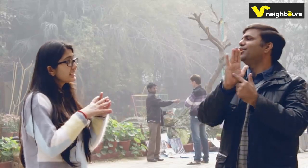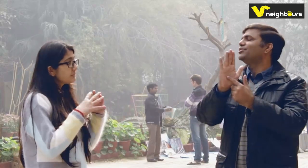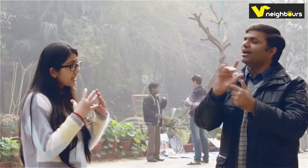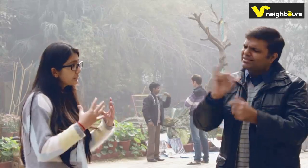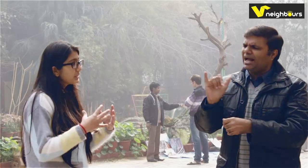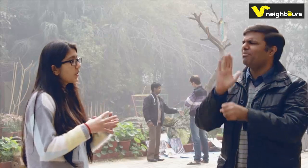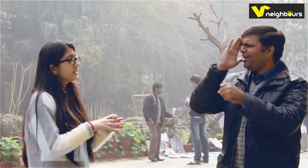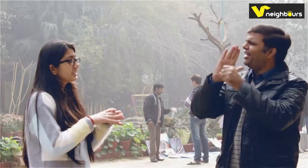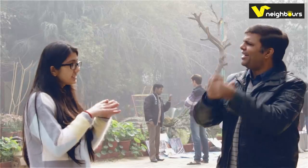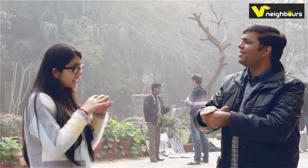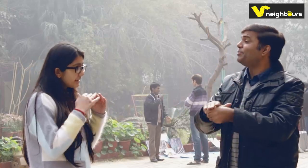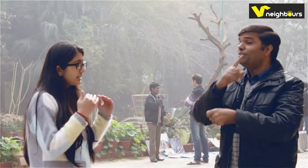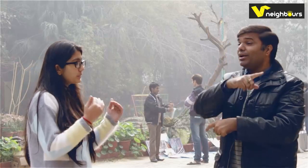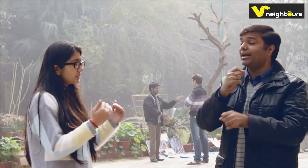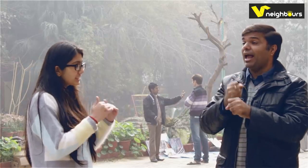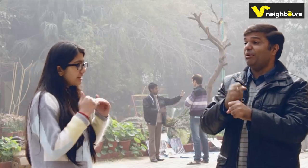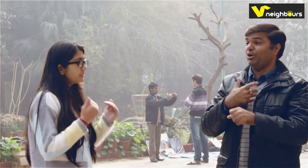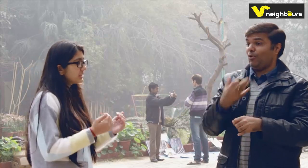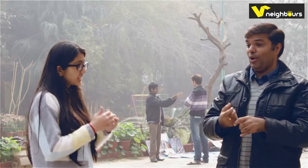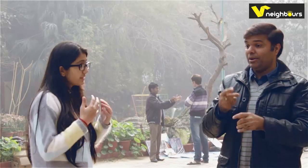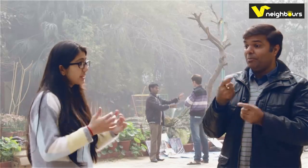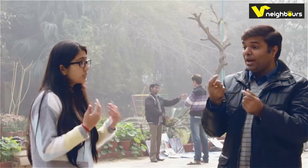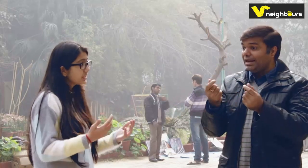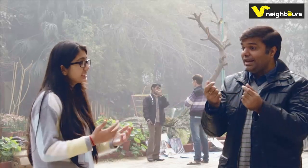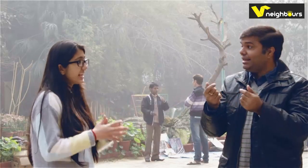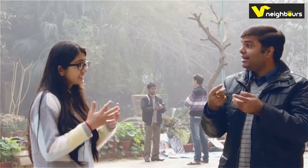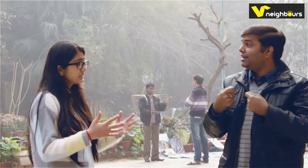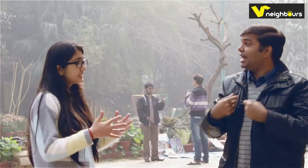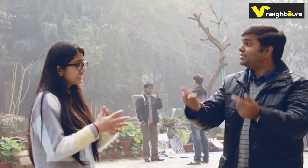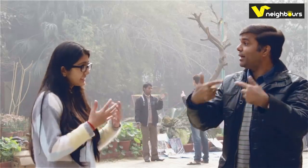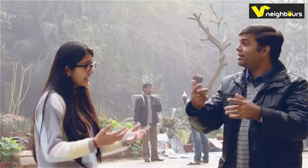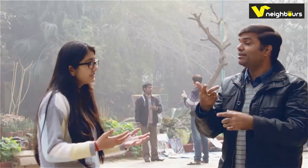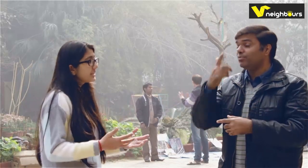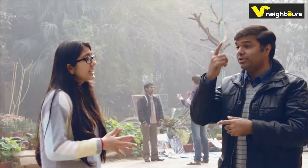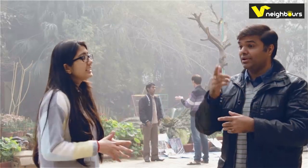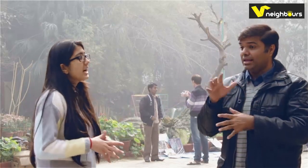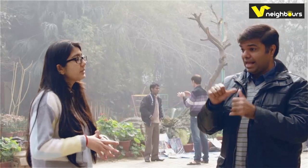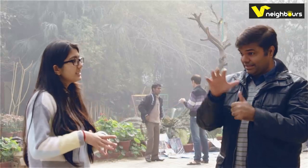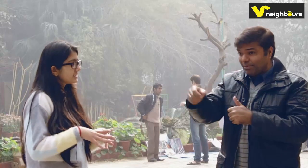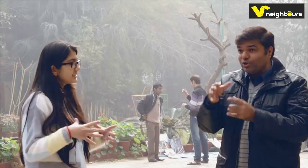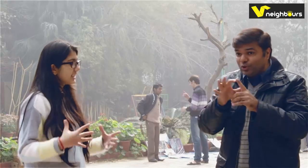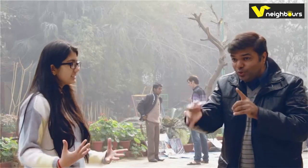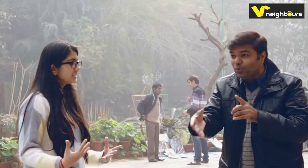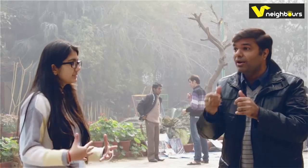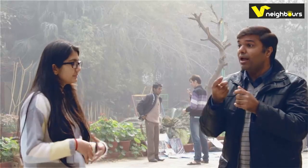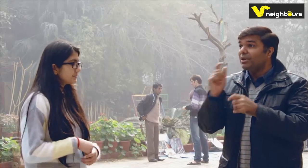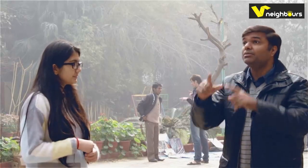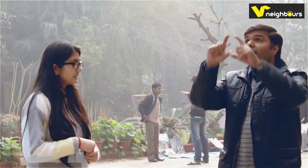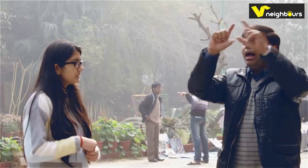the parliament or the level at which the government, the country works, accessible itself, then how can the other people